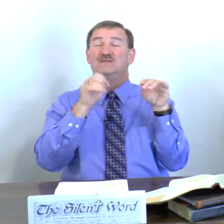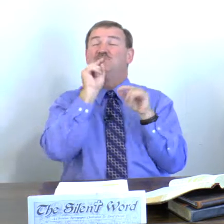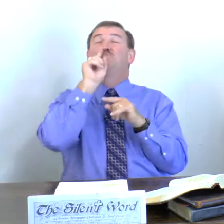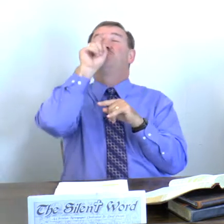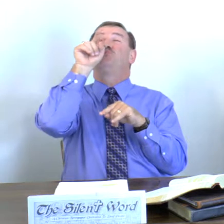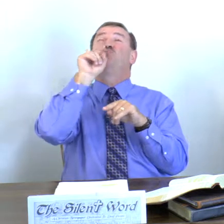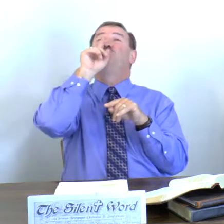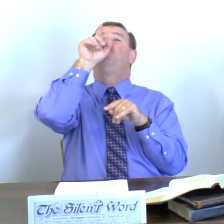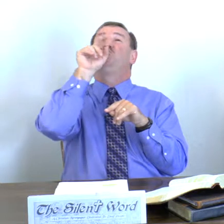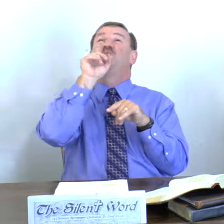swims,